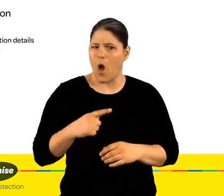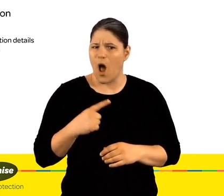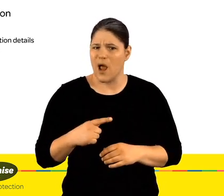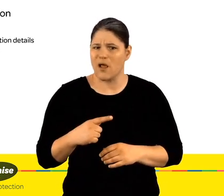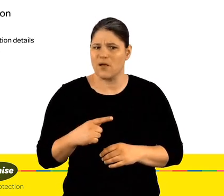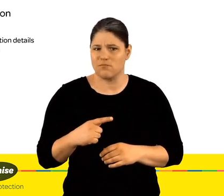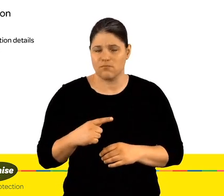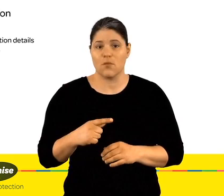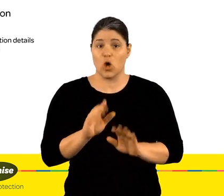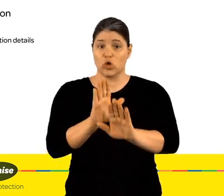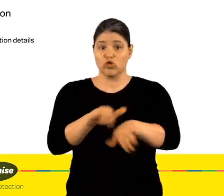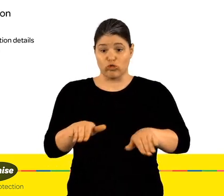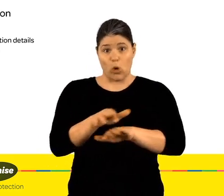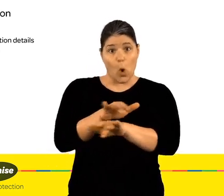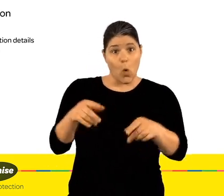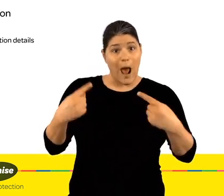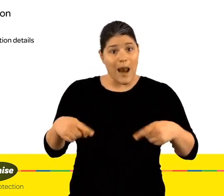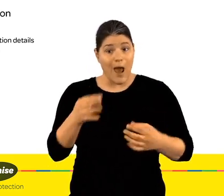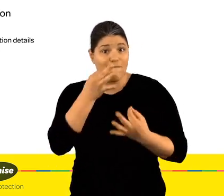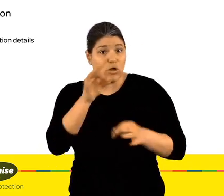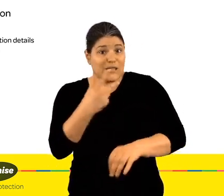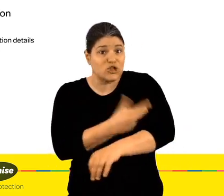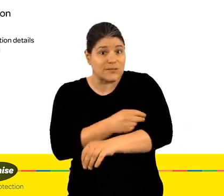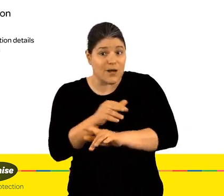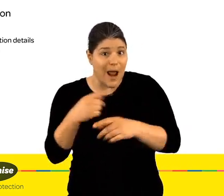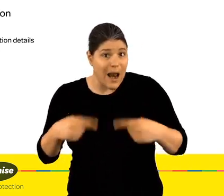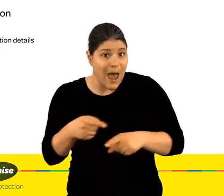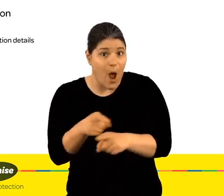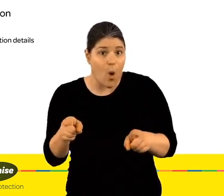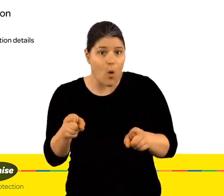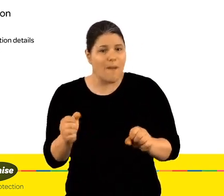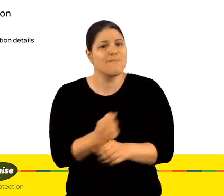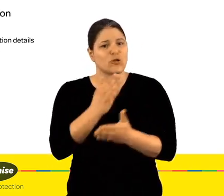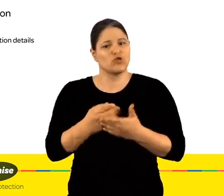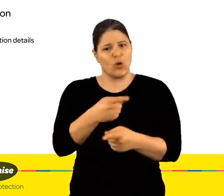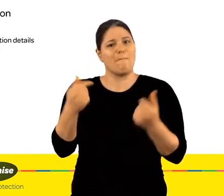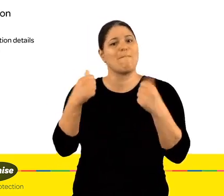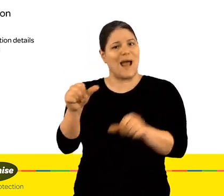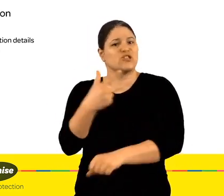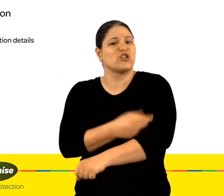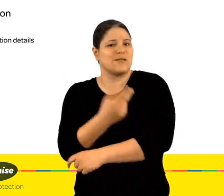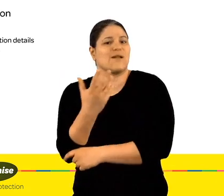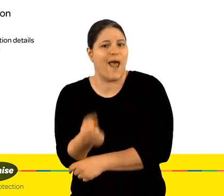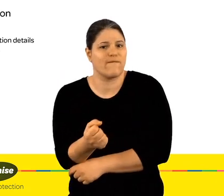The information is there to make sure your child gets the free immunizations they're entitled to.